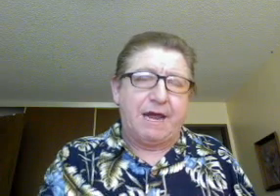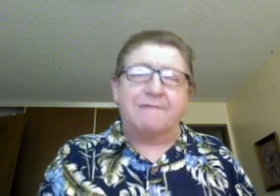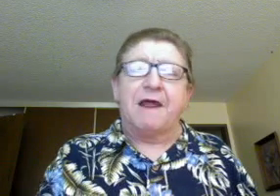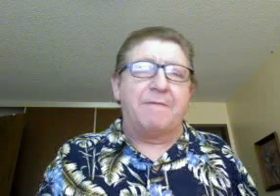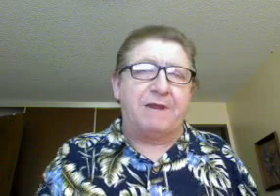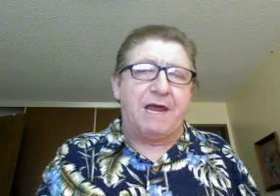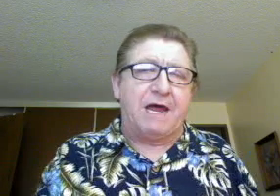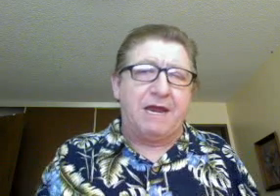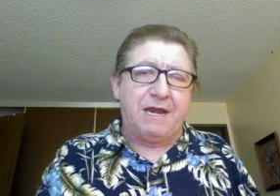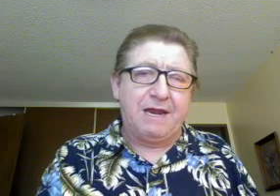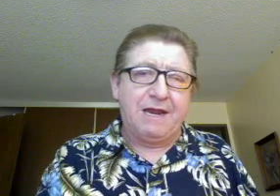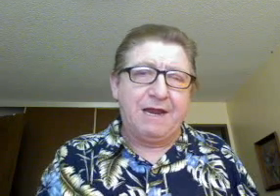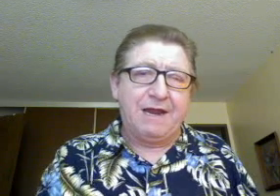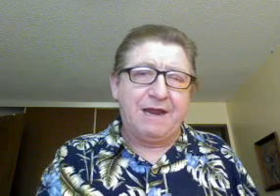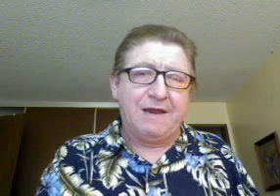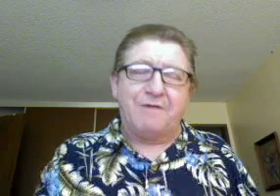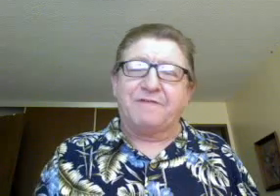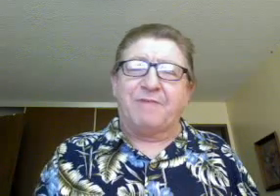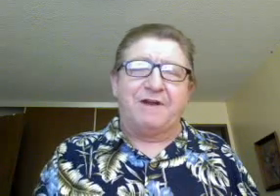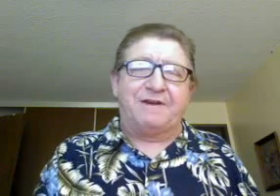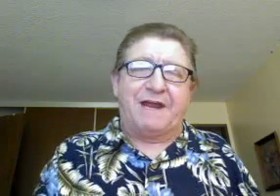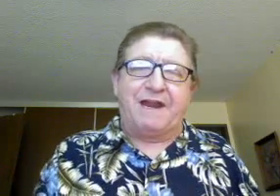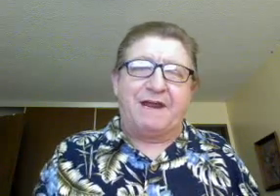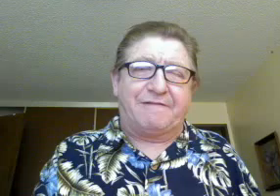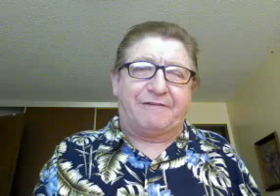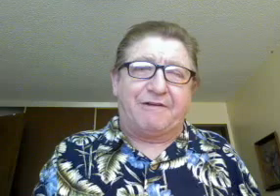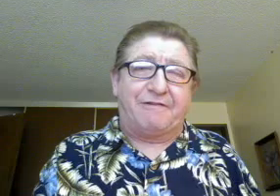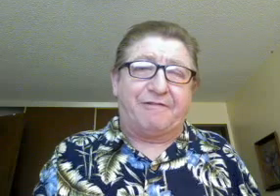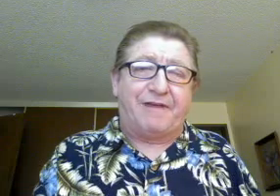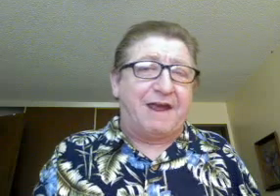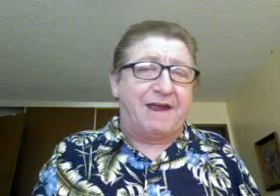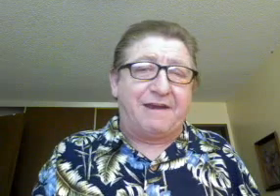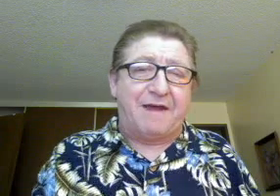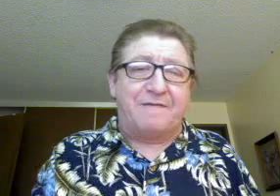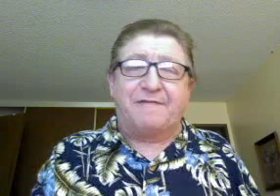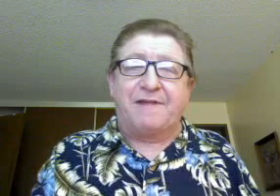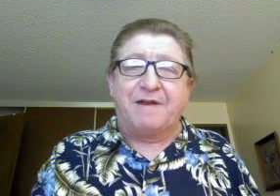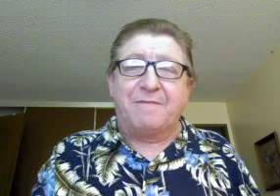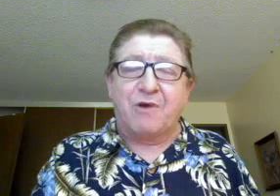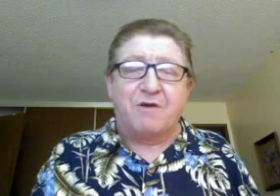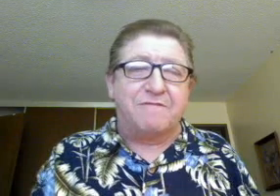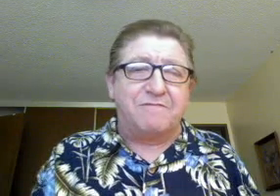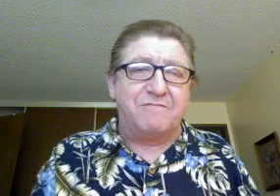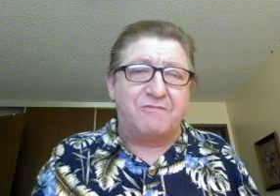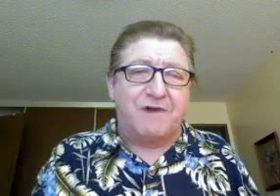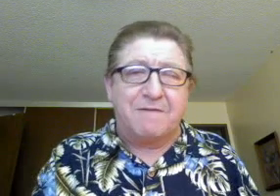Hasn't happened yet. No spontaneous cures yet. Haven't seen, heard of him, read about